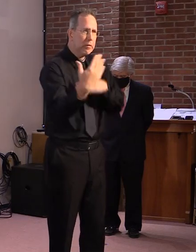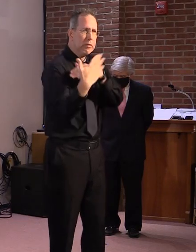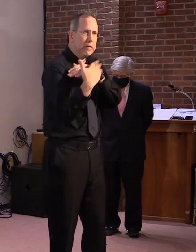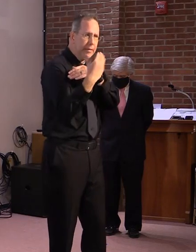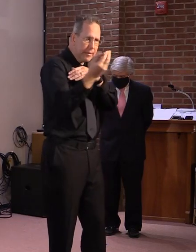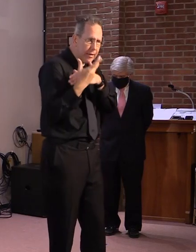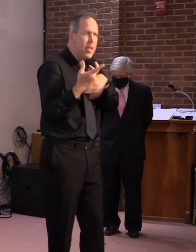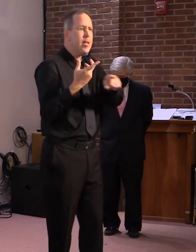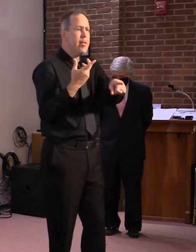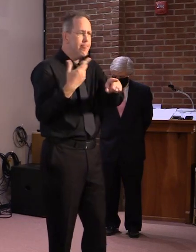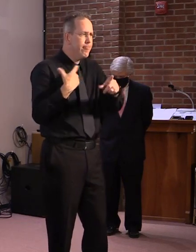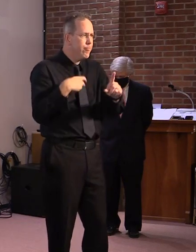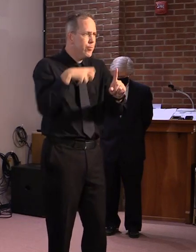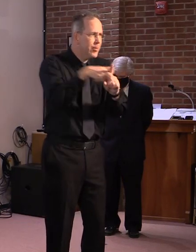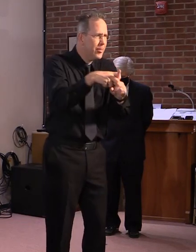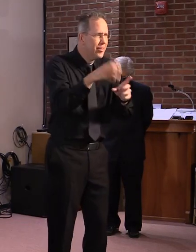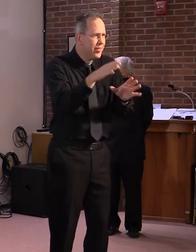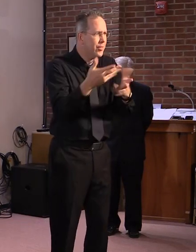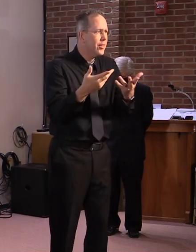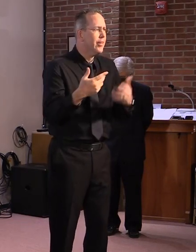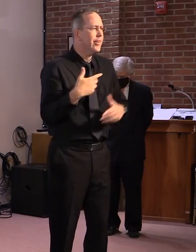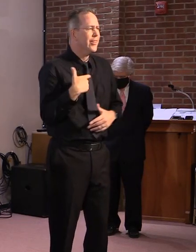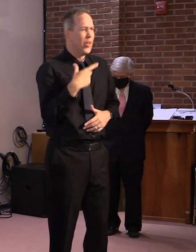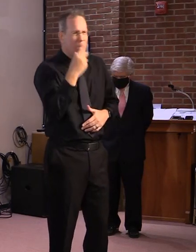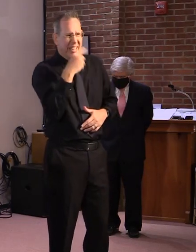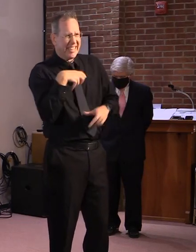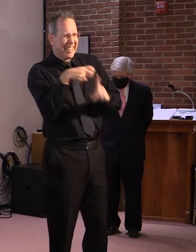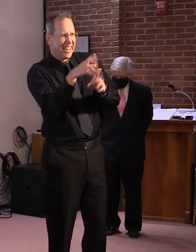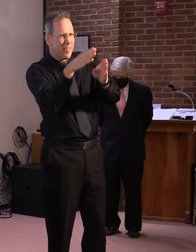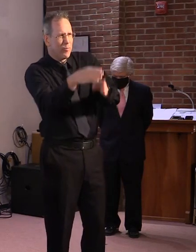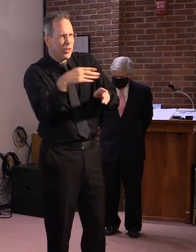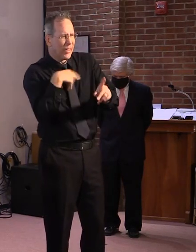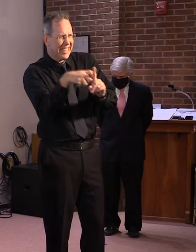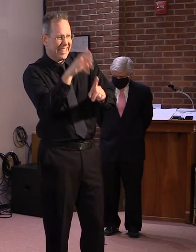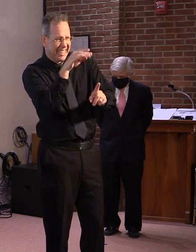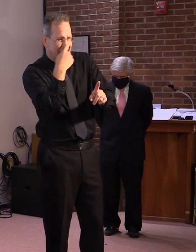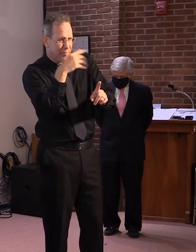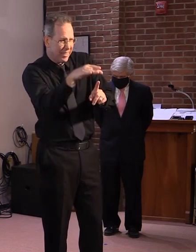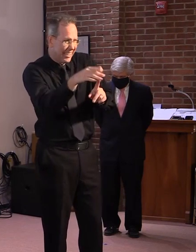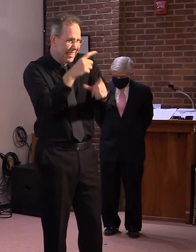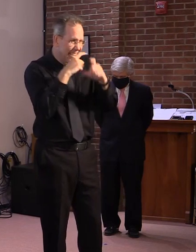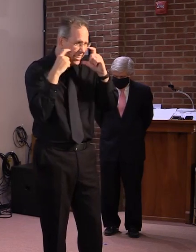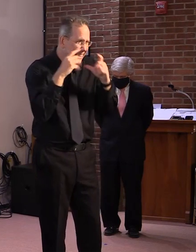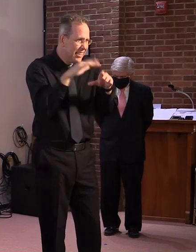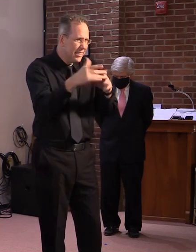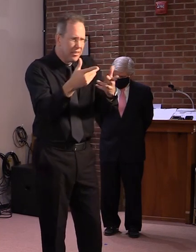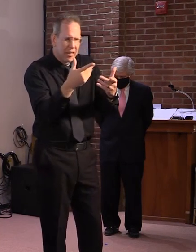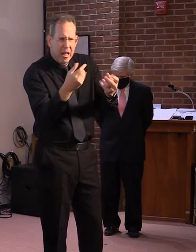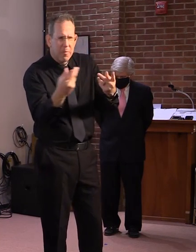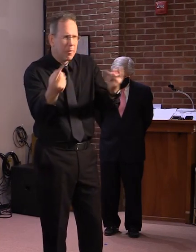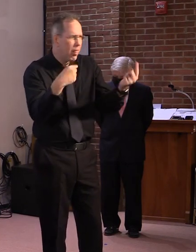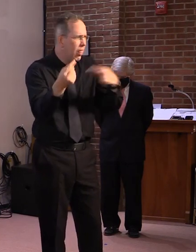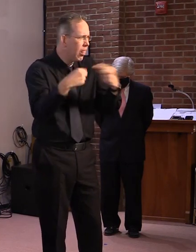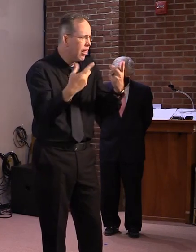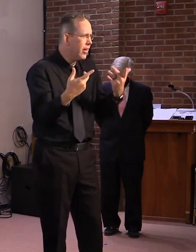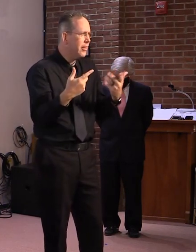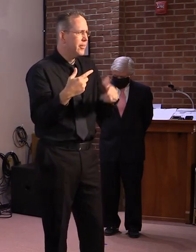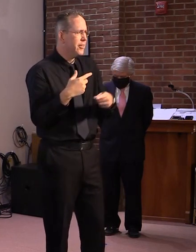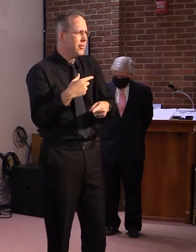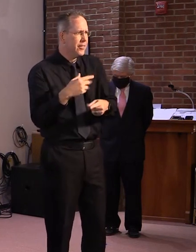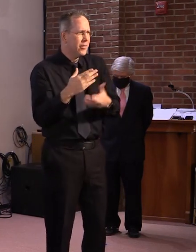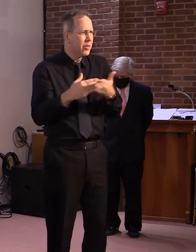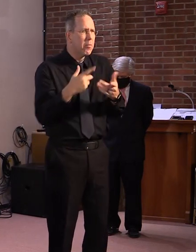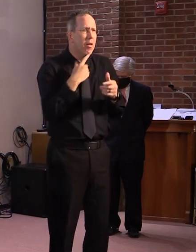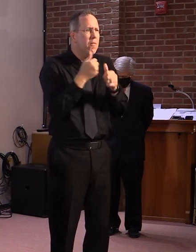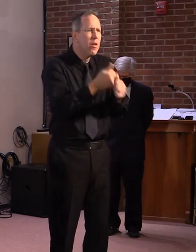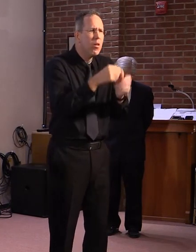we see trends emerging, we can adjust our messaging in particular to populations that may be inbound to